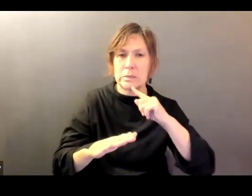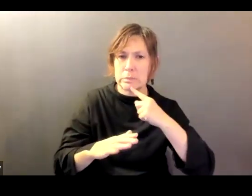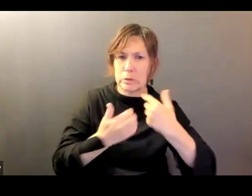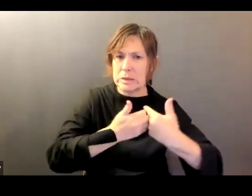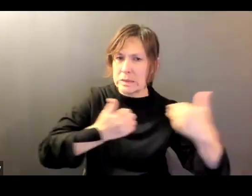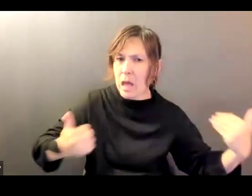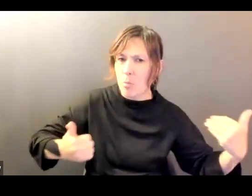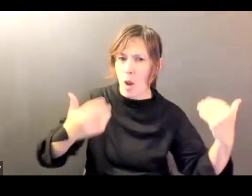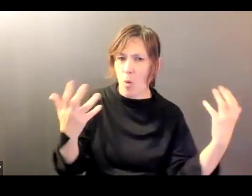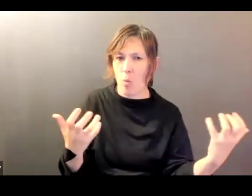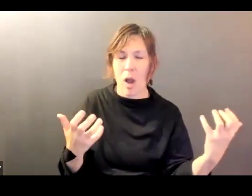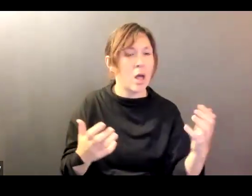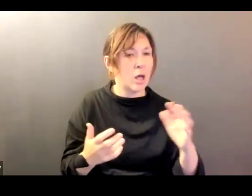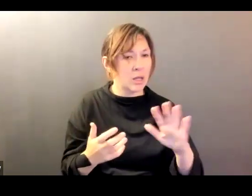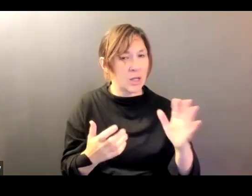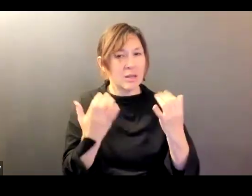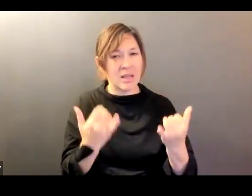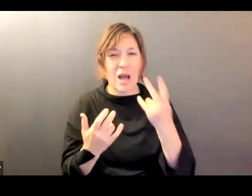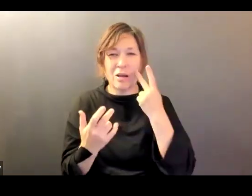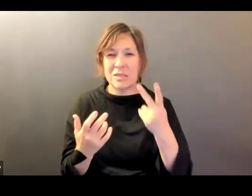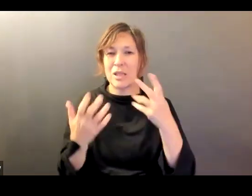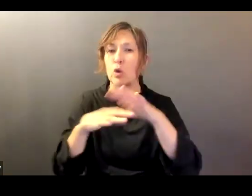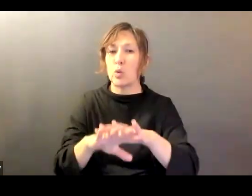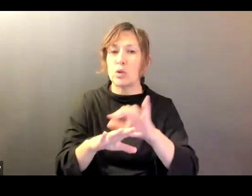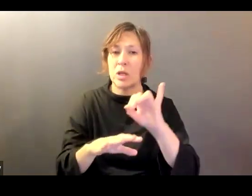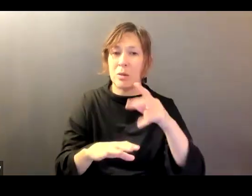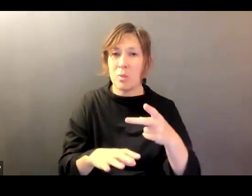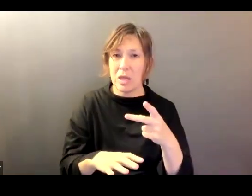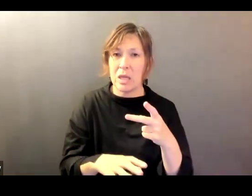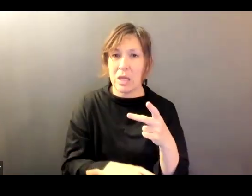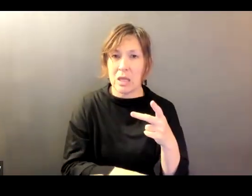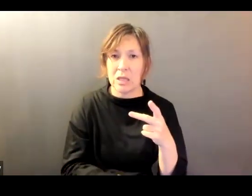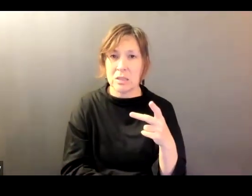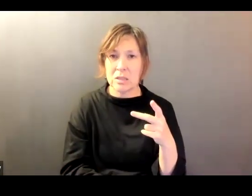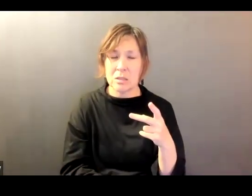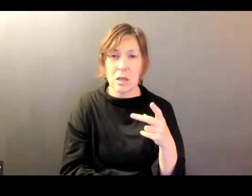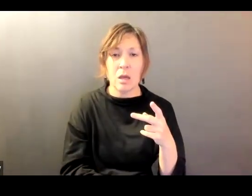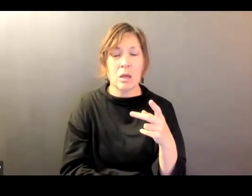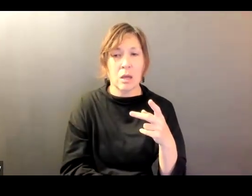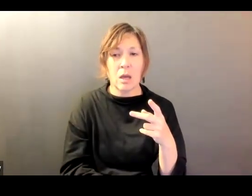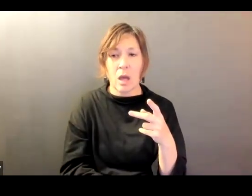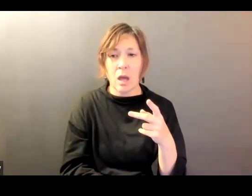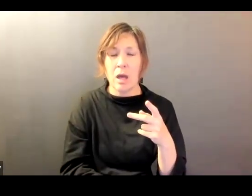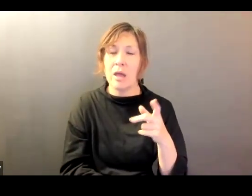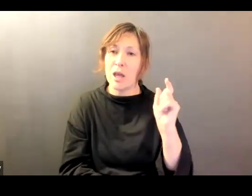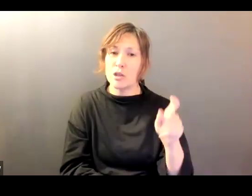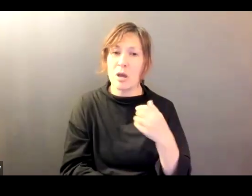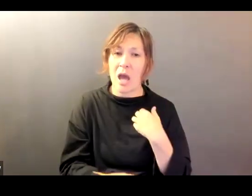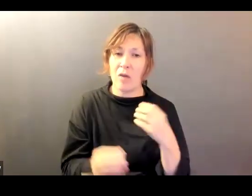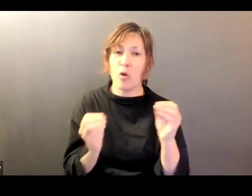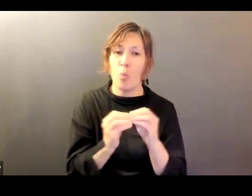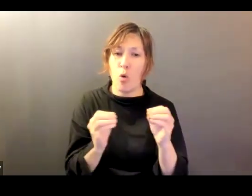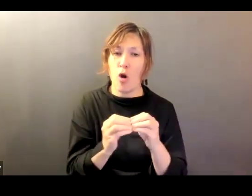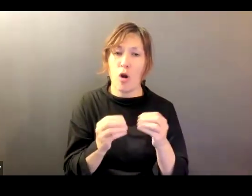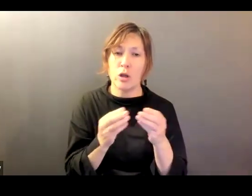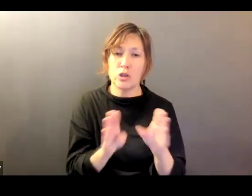that have inclusion IEPs, but they do not reflect that because they have access to opportunities in general education